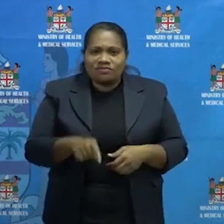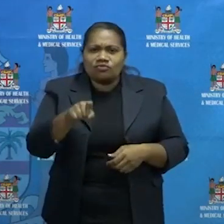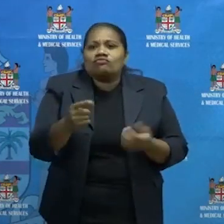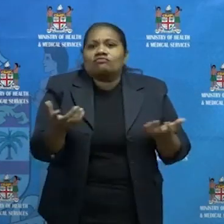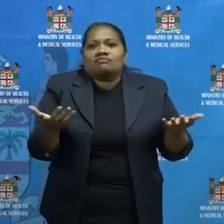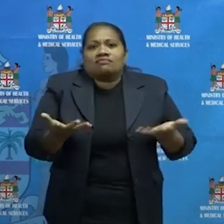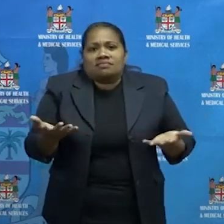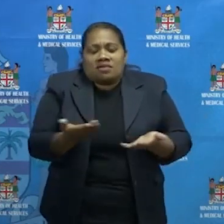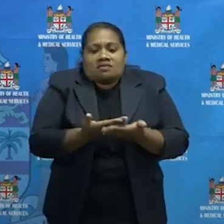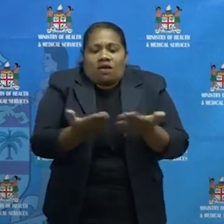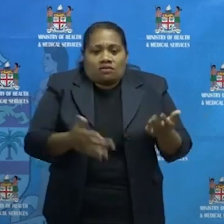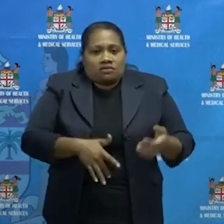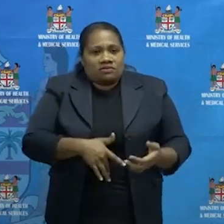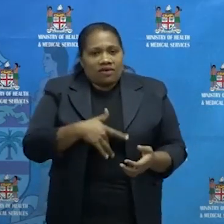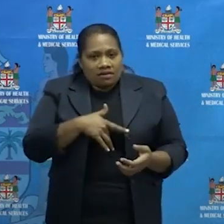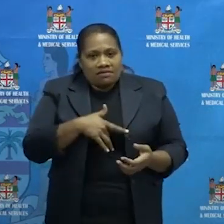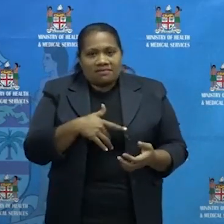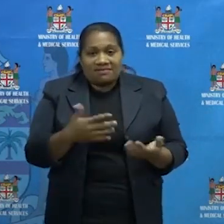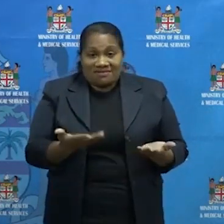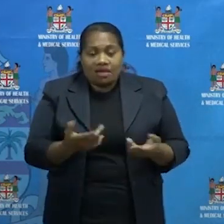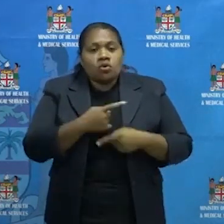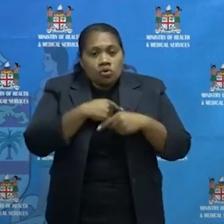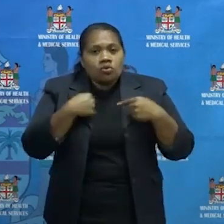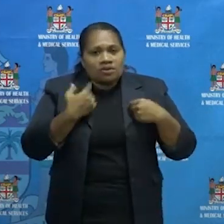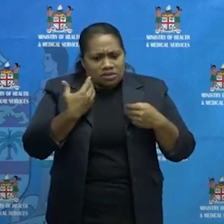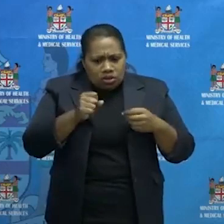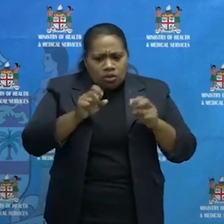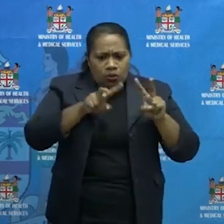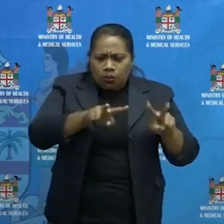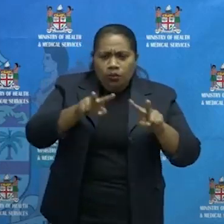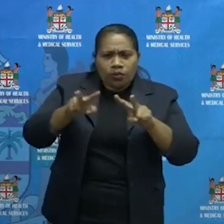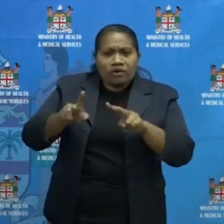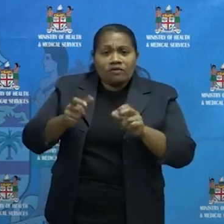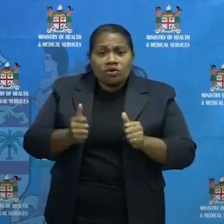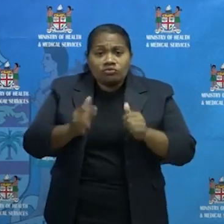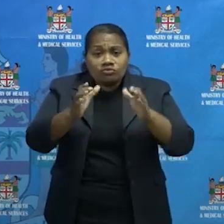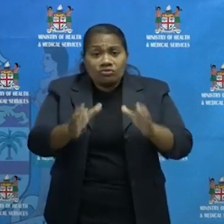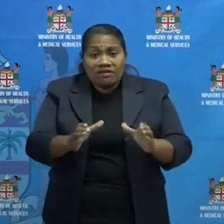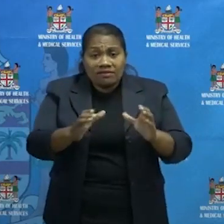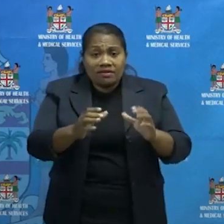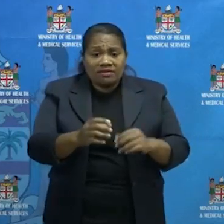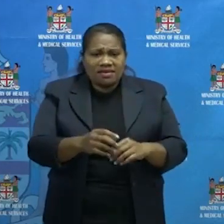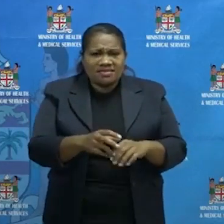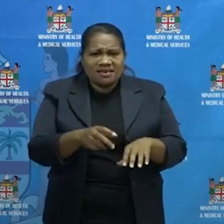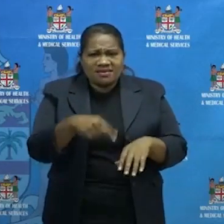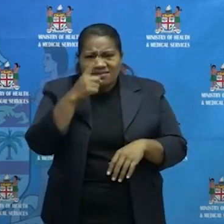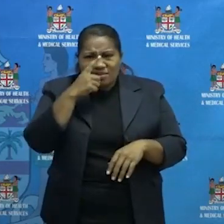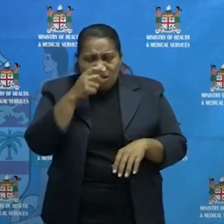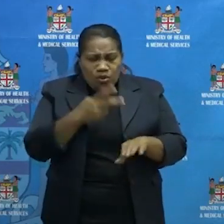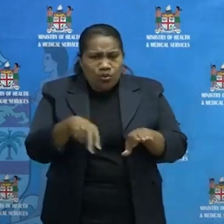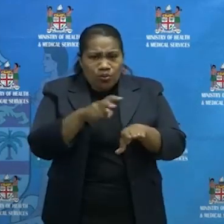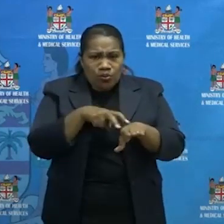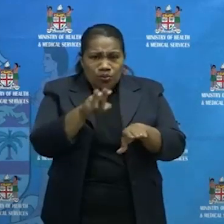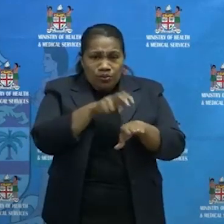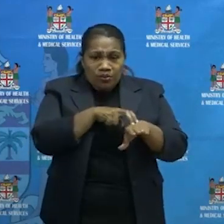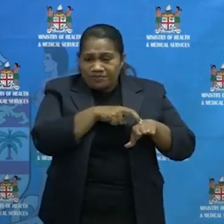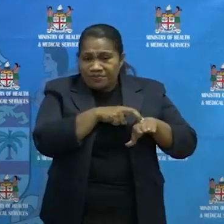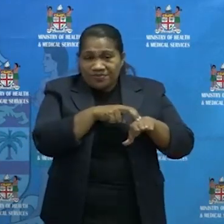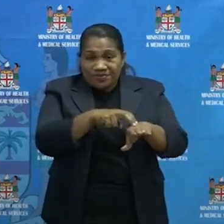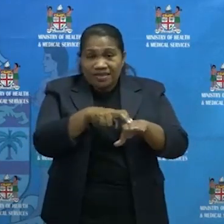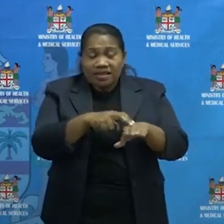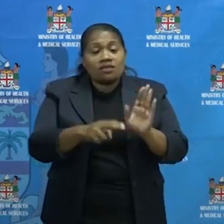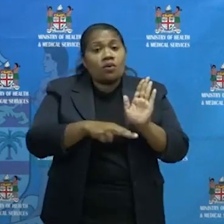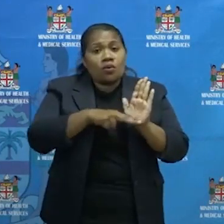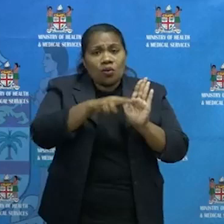feeling. We're still looking for the driver and the passengers of a public minibus that transported the hotel staff and one